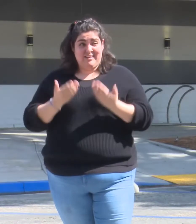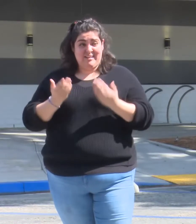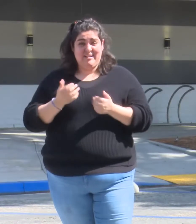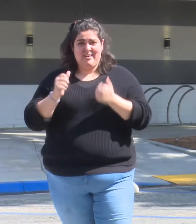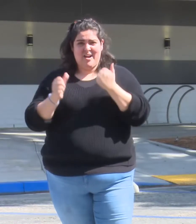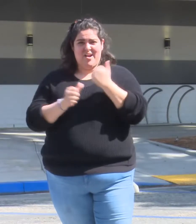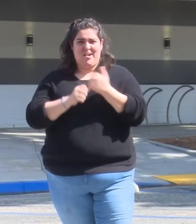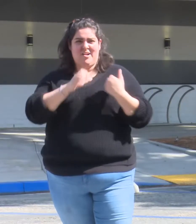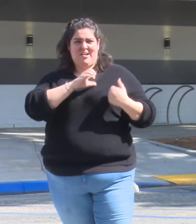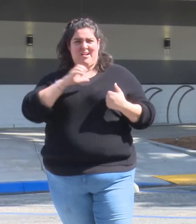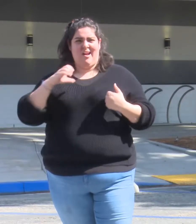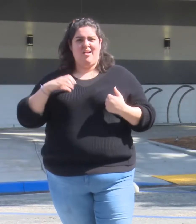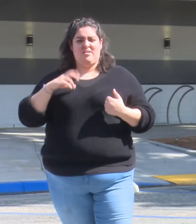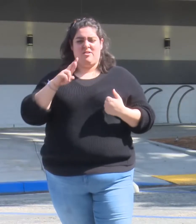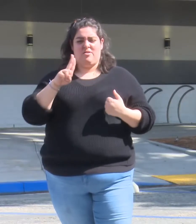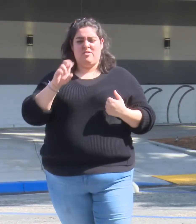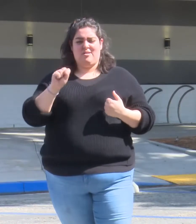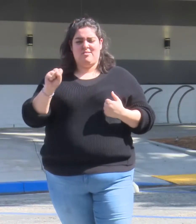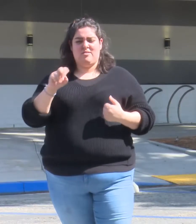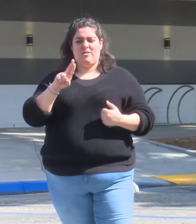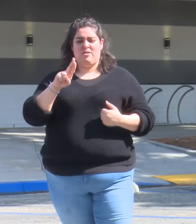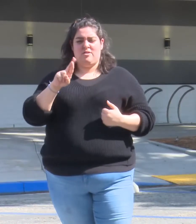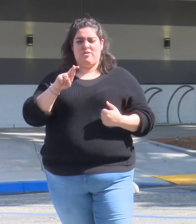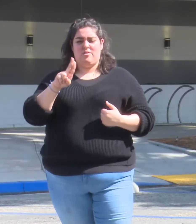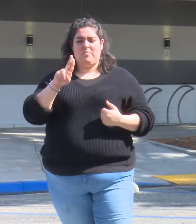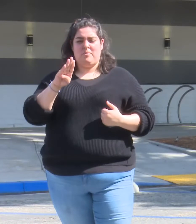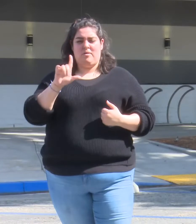Russ Rubley back in the 70s.